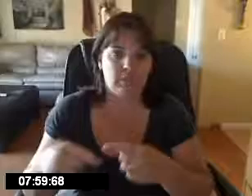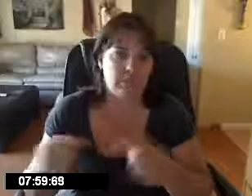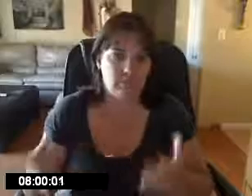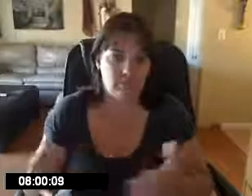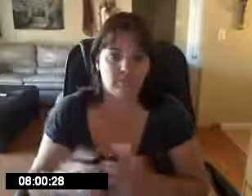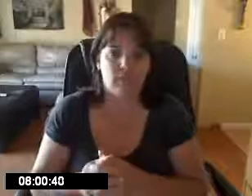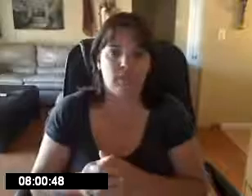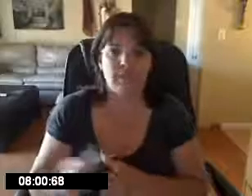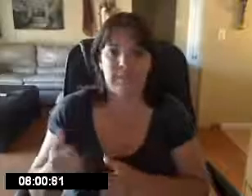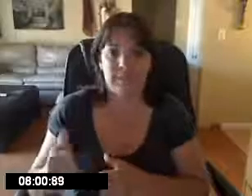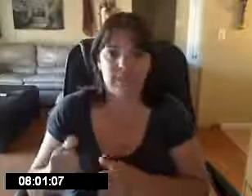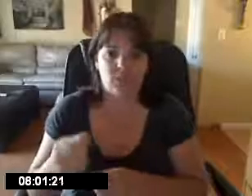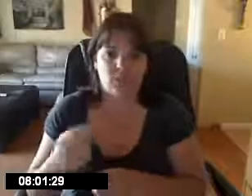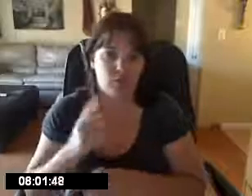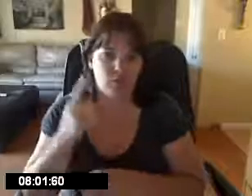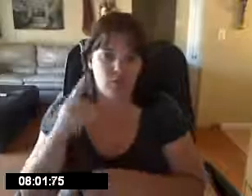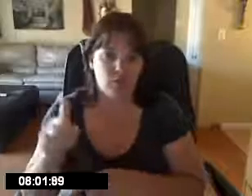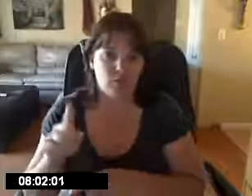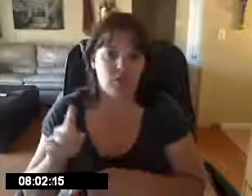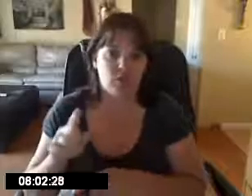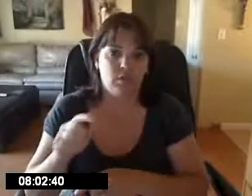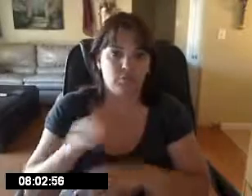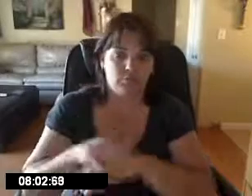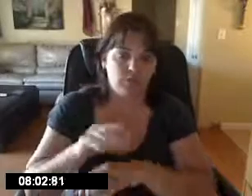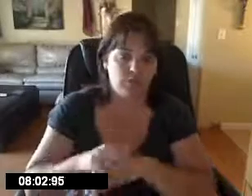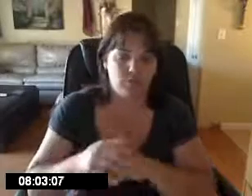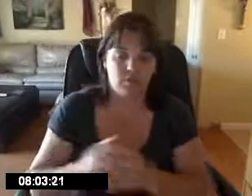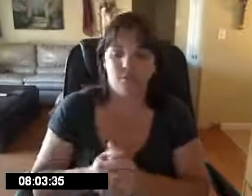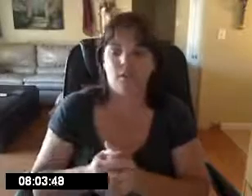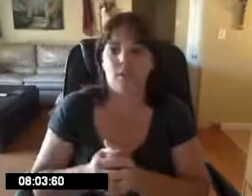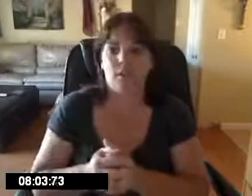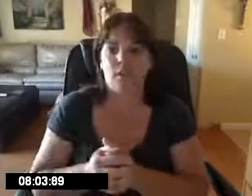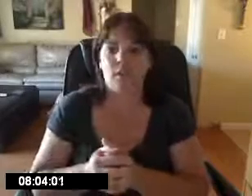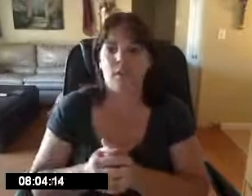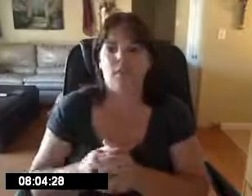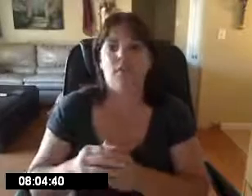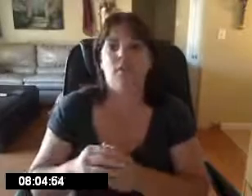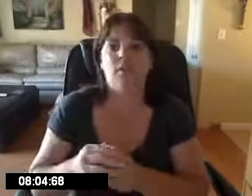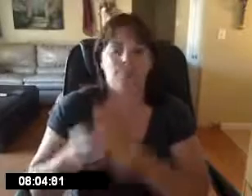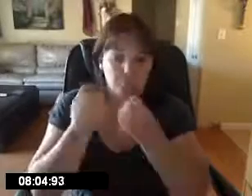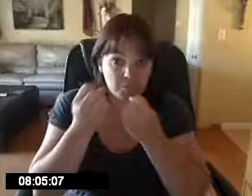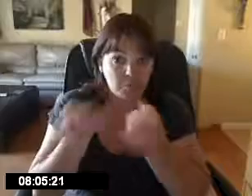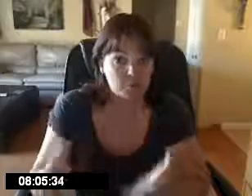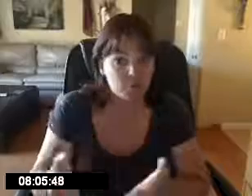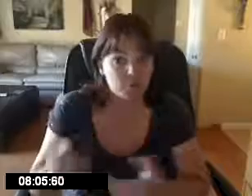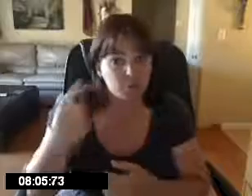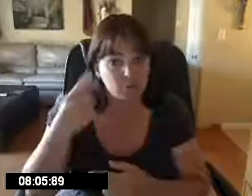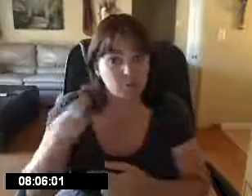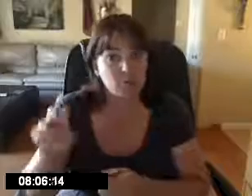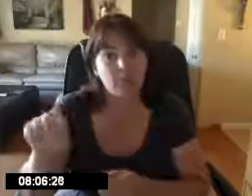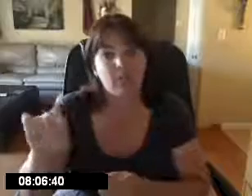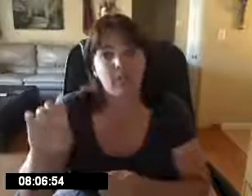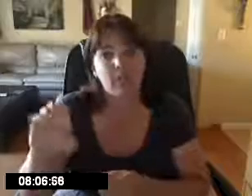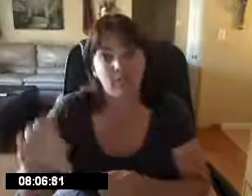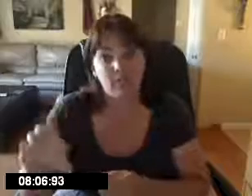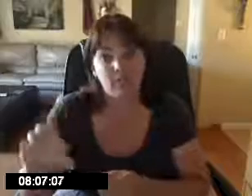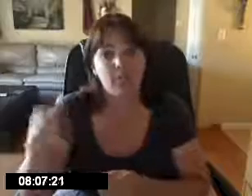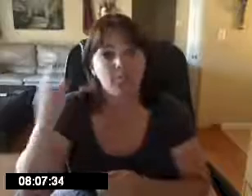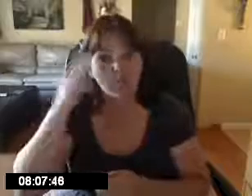little bit of information regarding the NIC Knowledge Exam, which is the written test. Yes, you